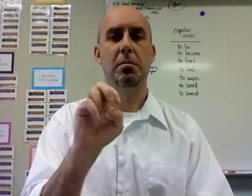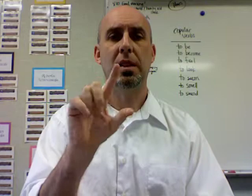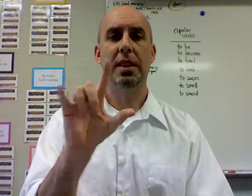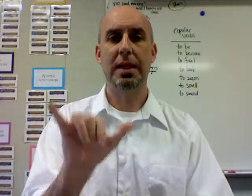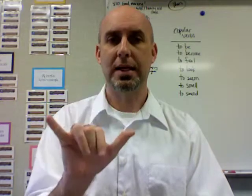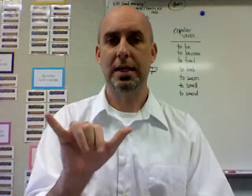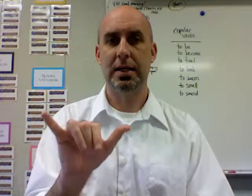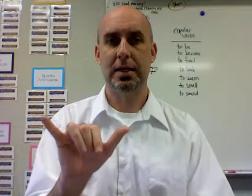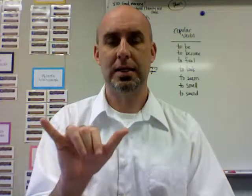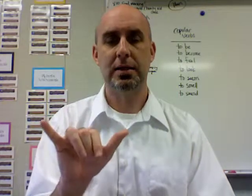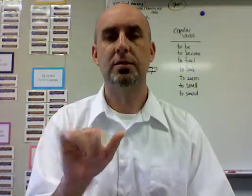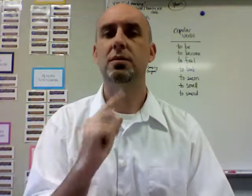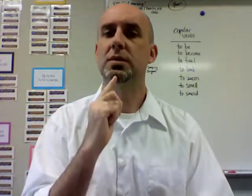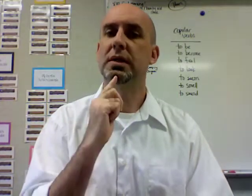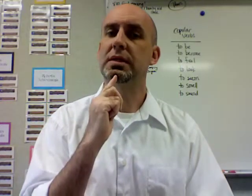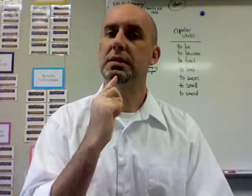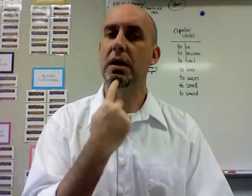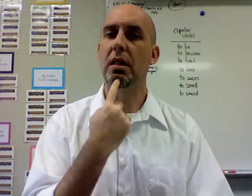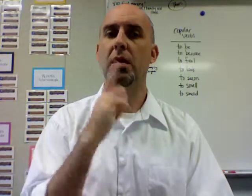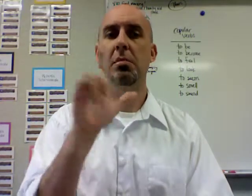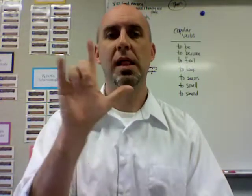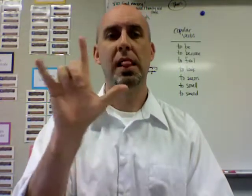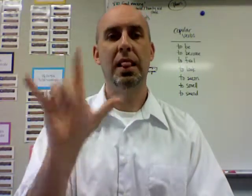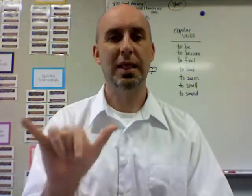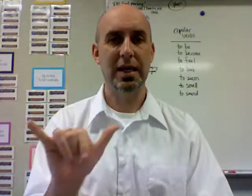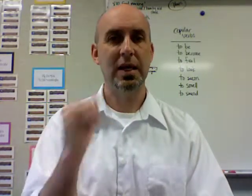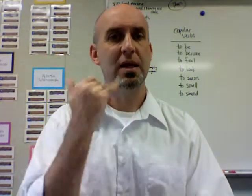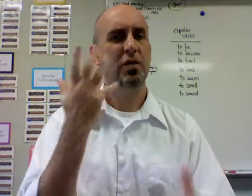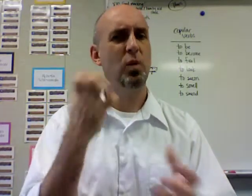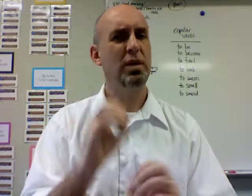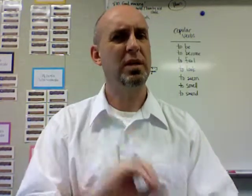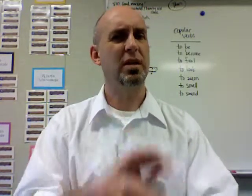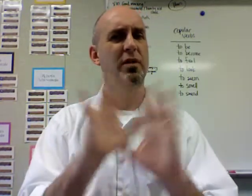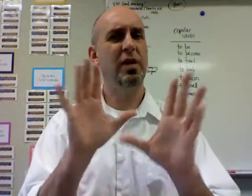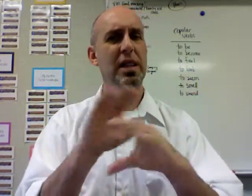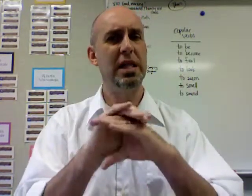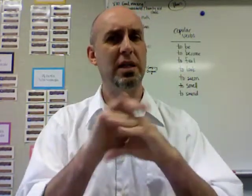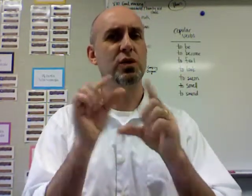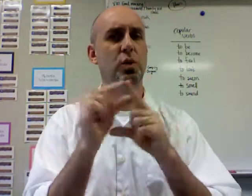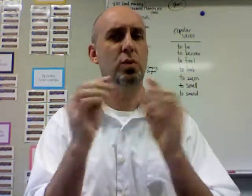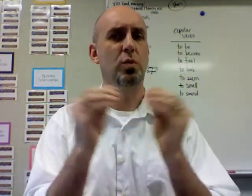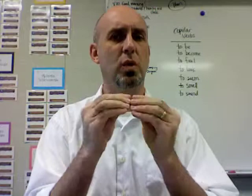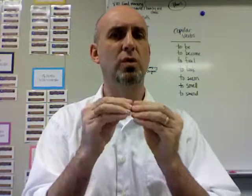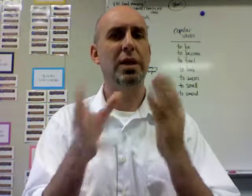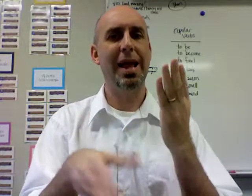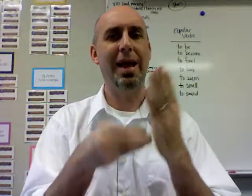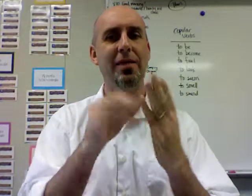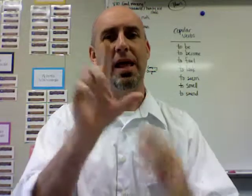Solemnly. It's saying solemnly. If you want to clarify the English word more, you can add that